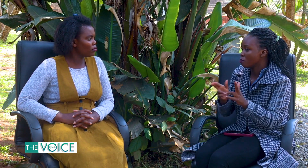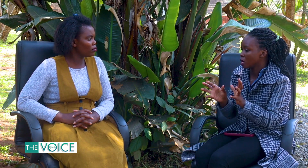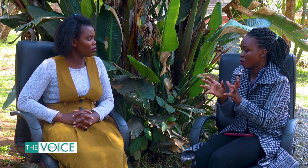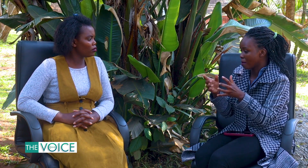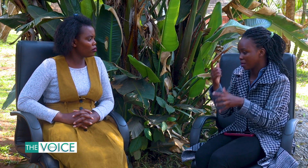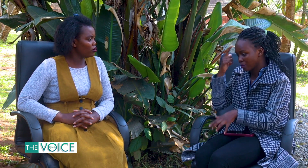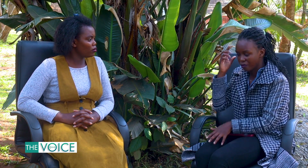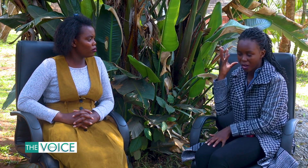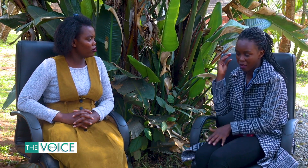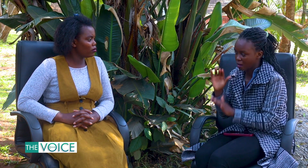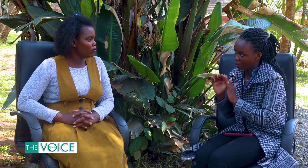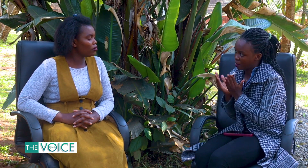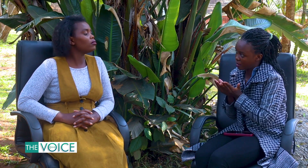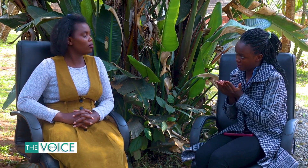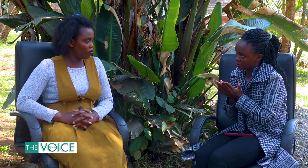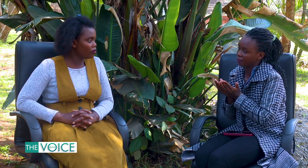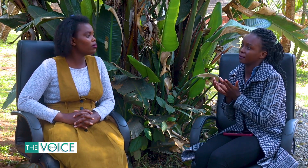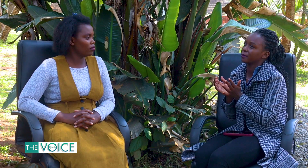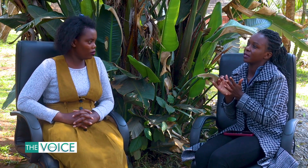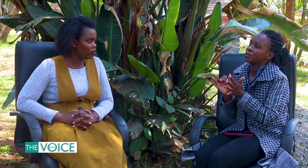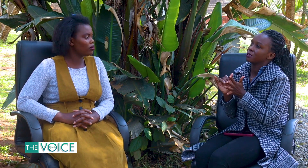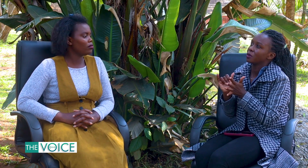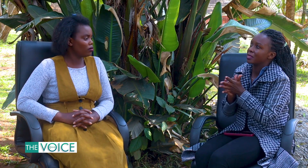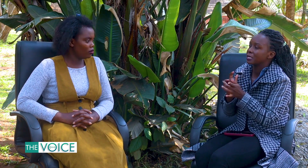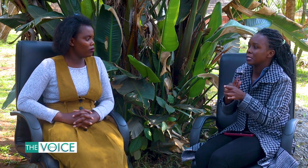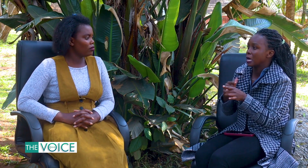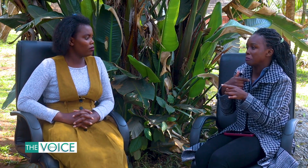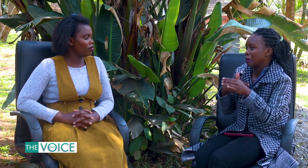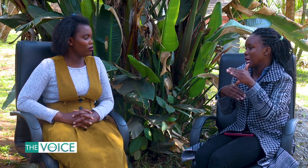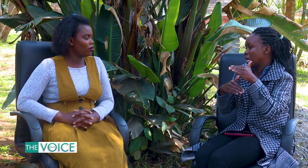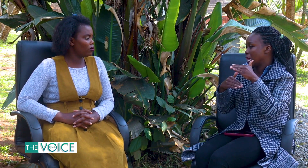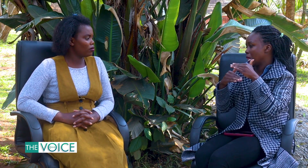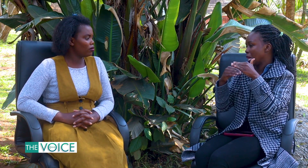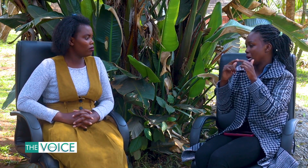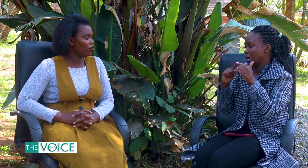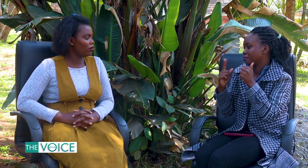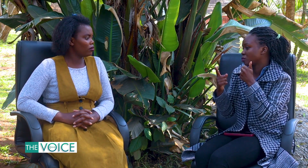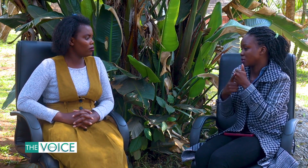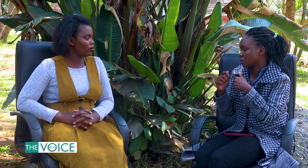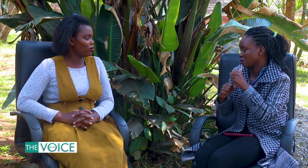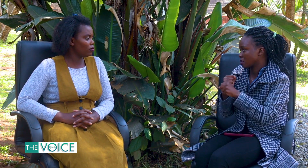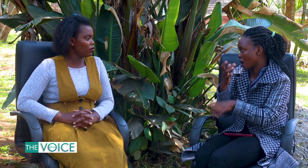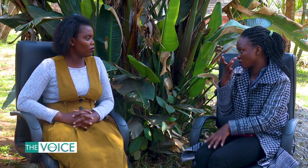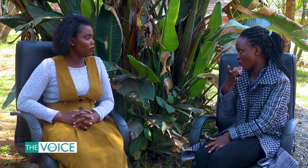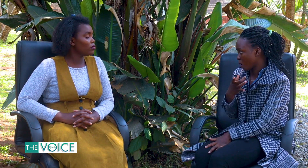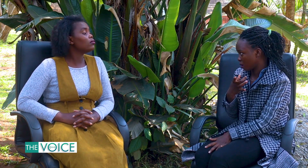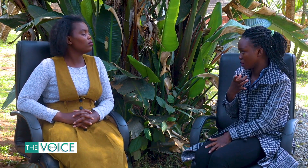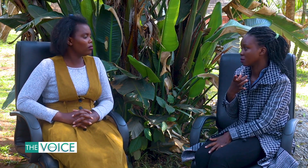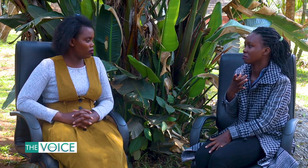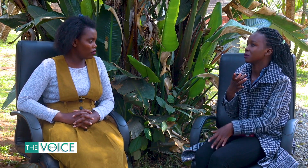I grew up in a community which is a hearing world, a community of hearing people. And I stayed in the community until I was like 6 years